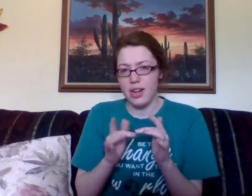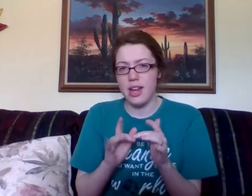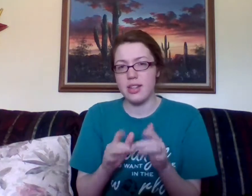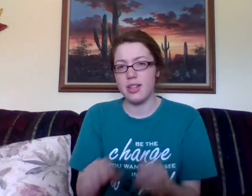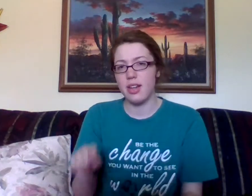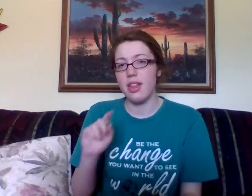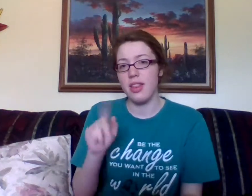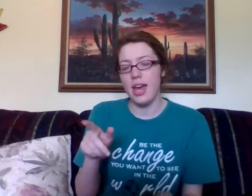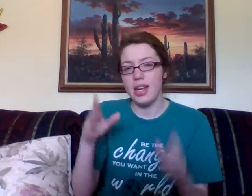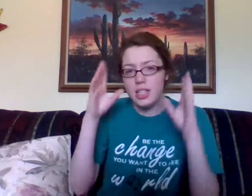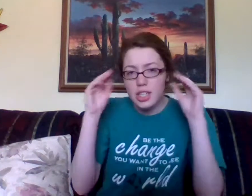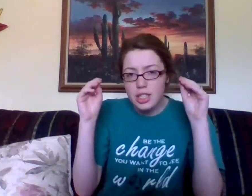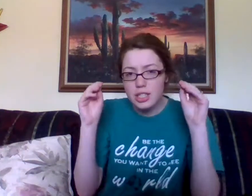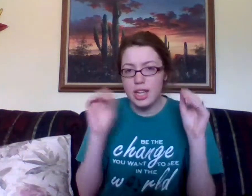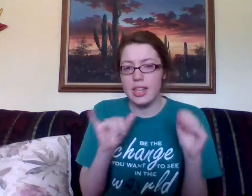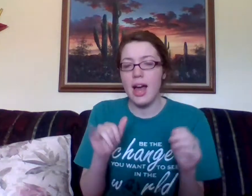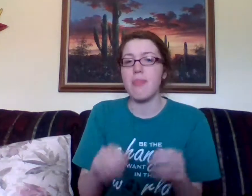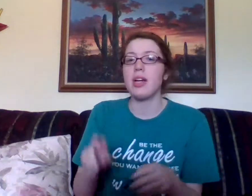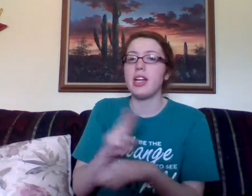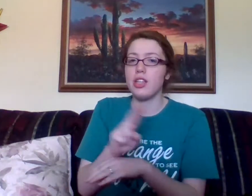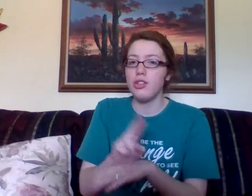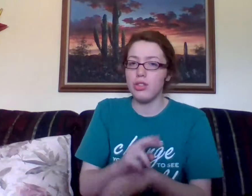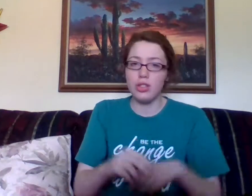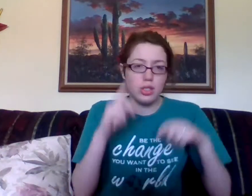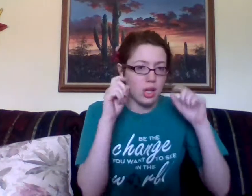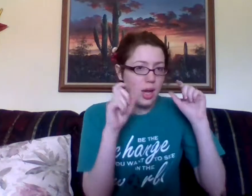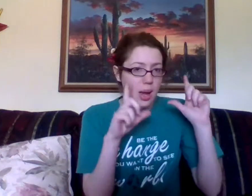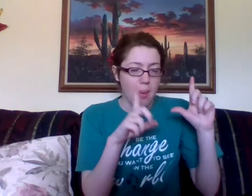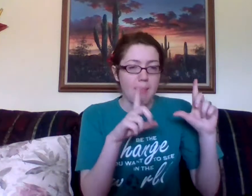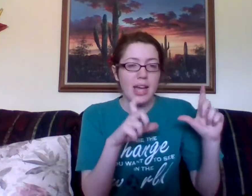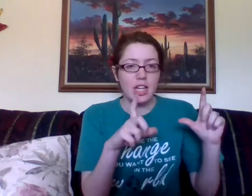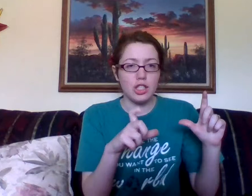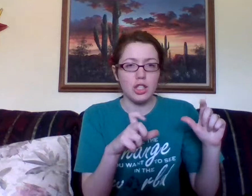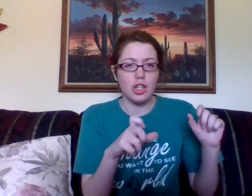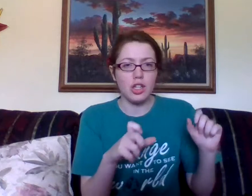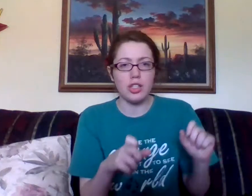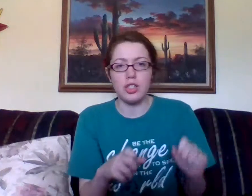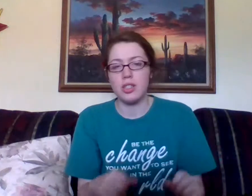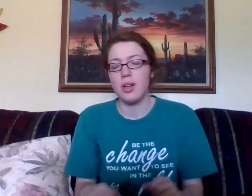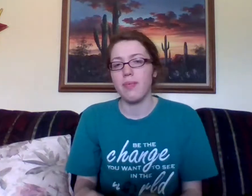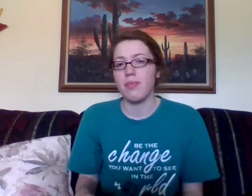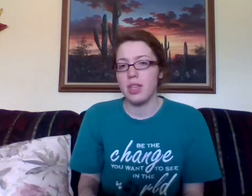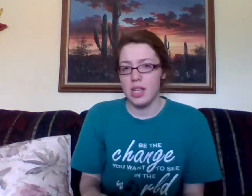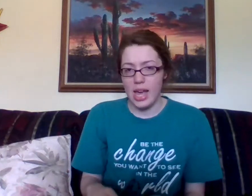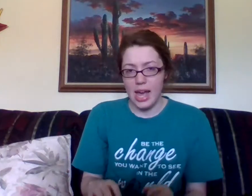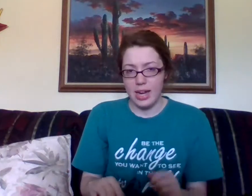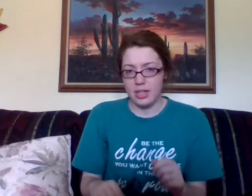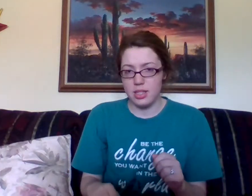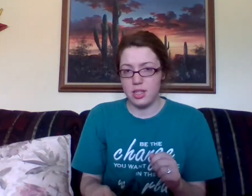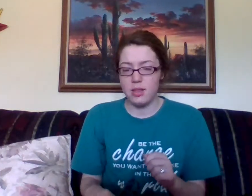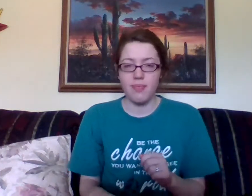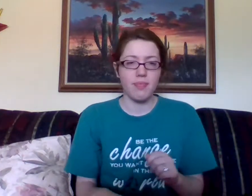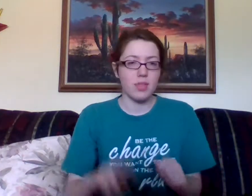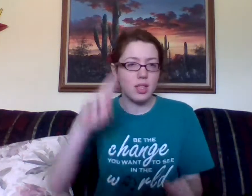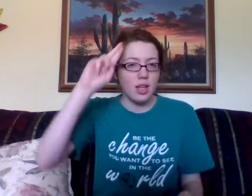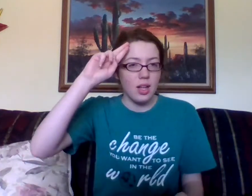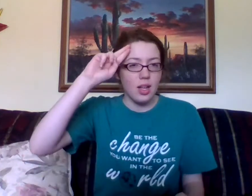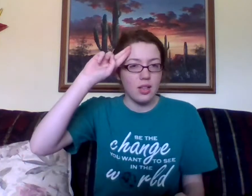internet. Then it teaches like that, but it uses pictures and there's